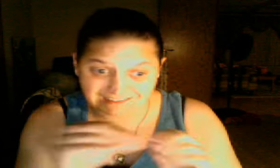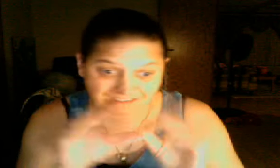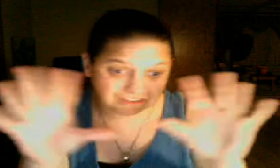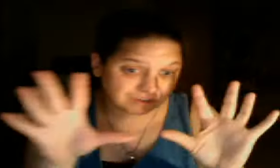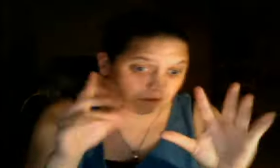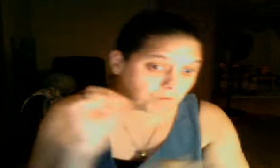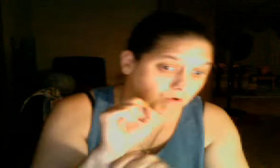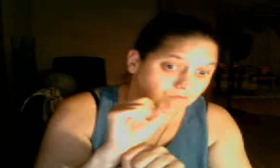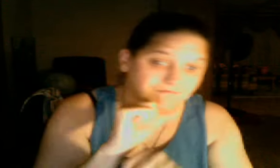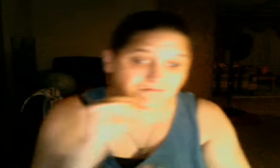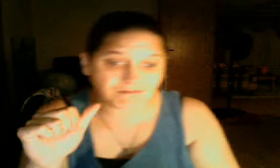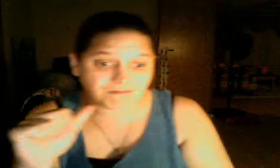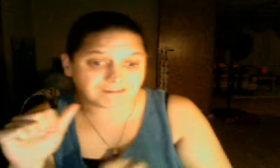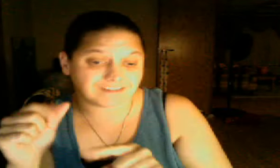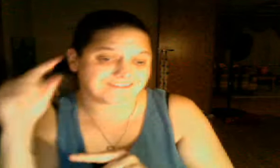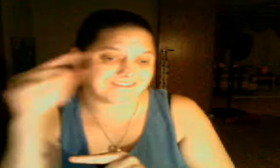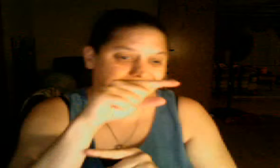This will make you shut up.